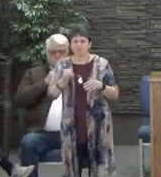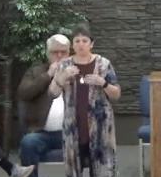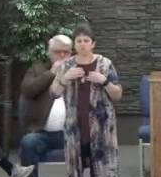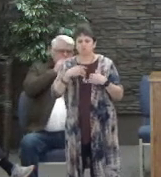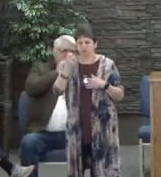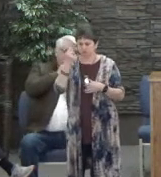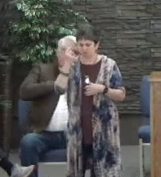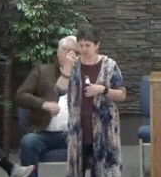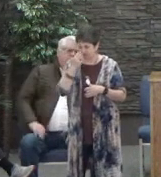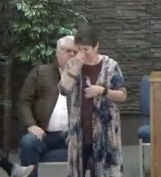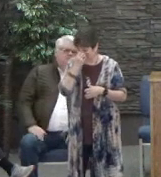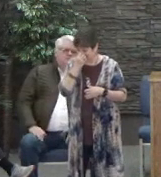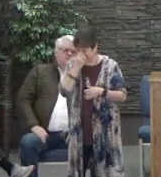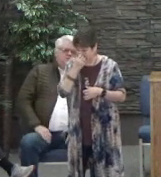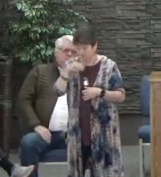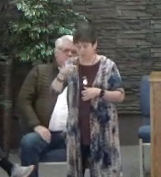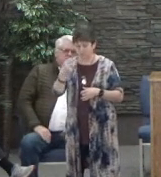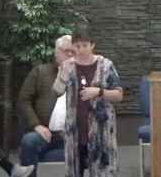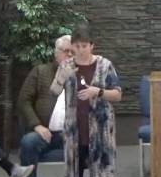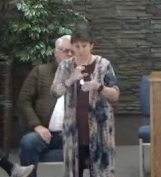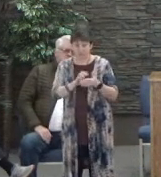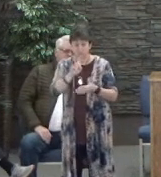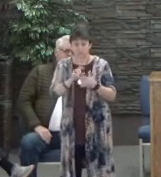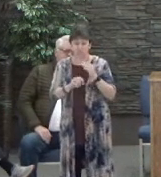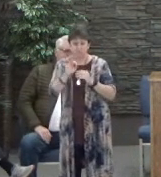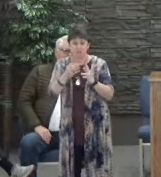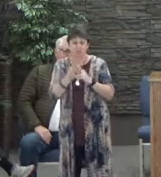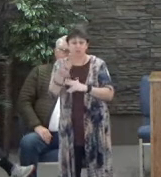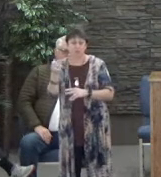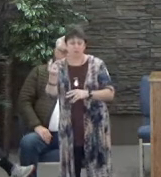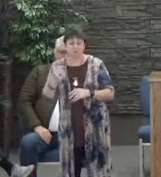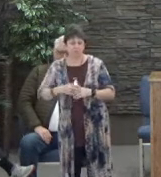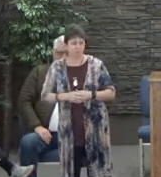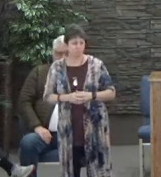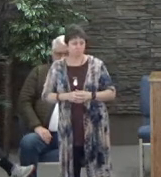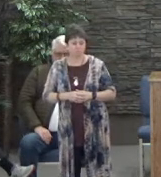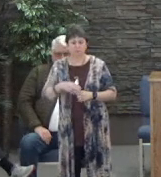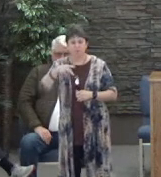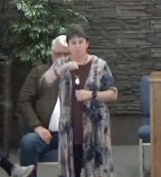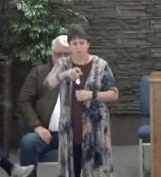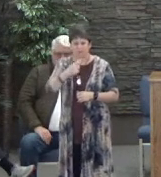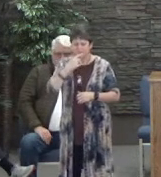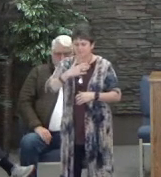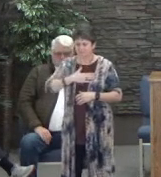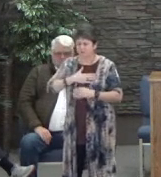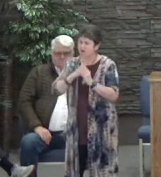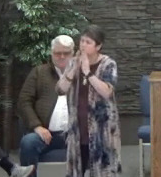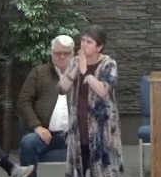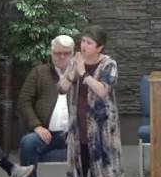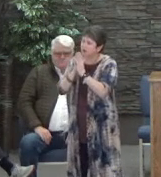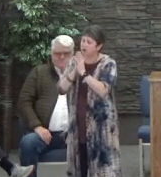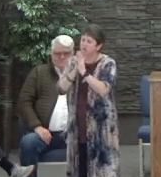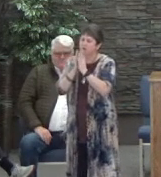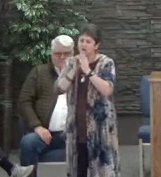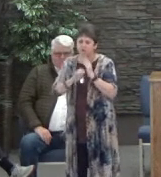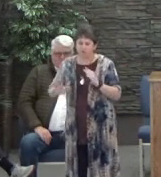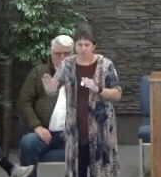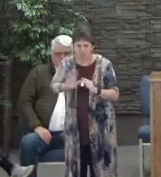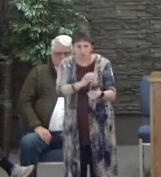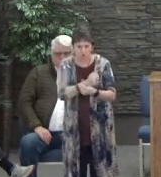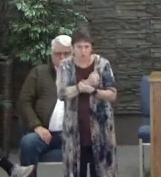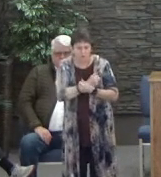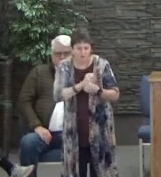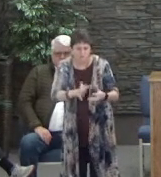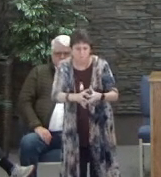discerning. Philippians 1, verses 9 through 11. Paul says, "It is my prayer that your love